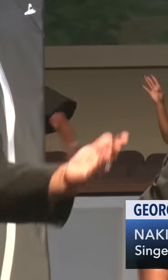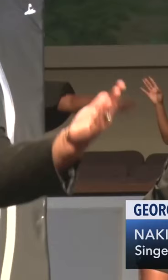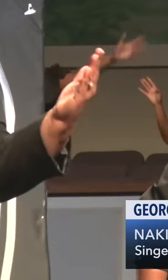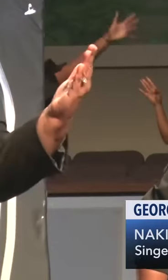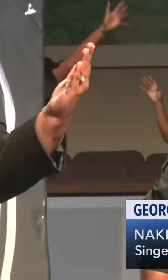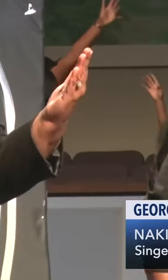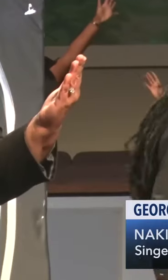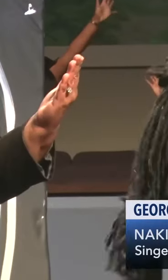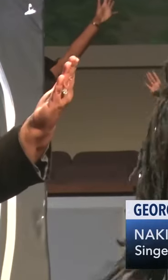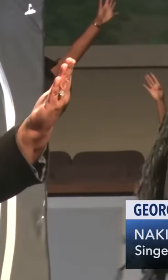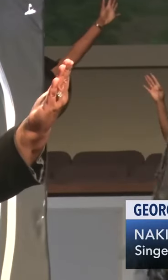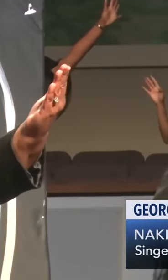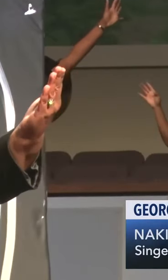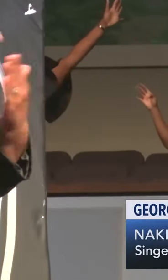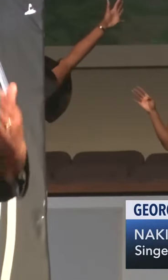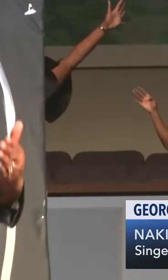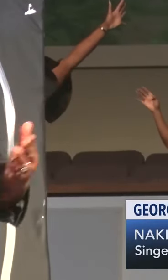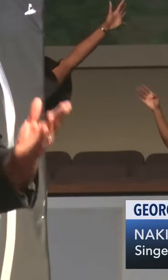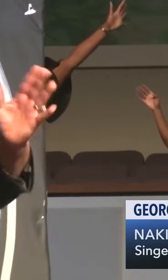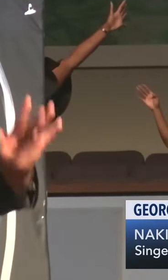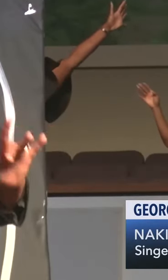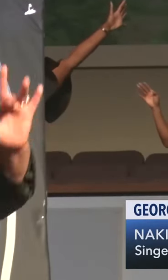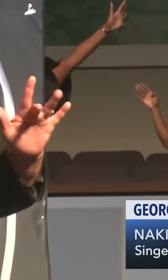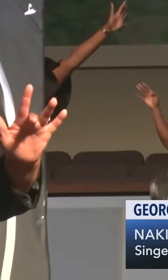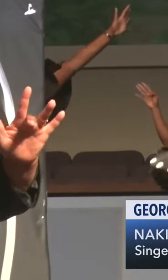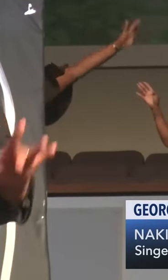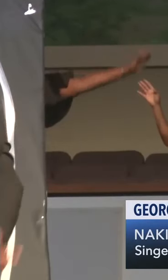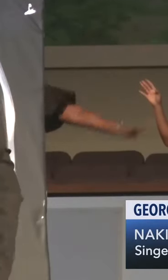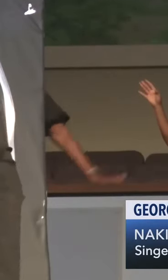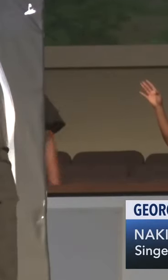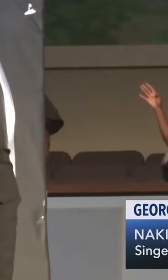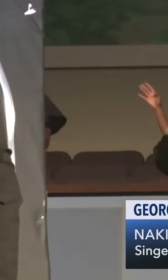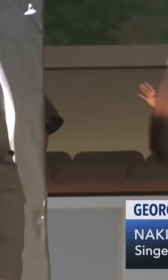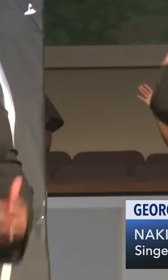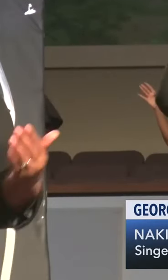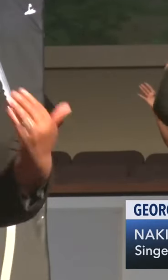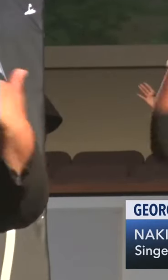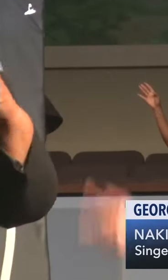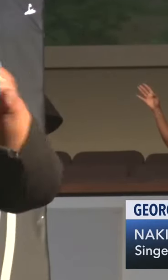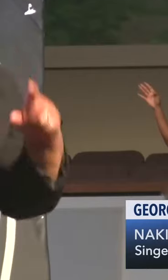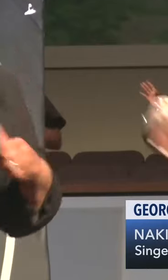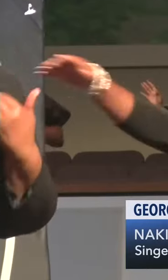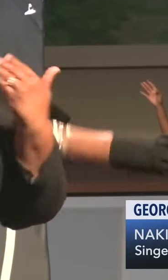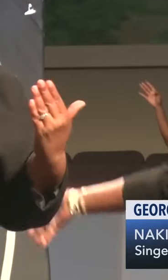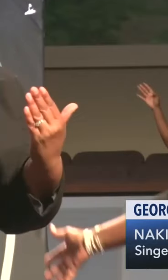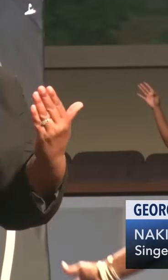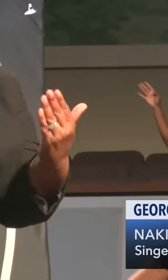For your goodness and your mercy sword,